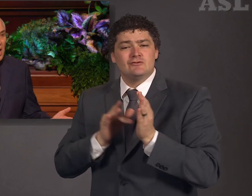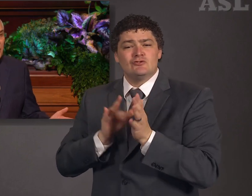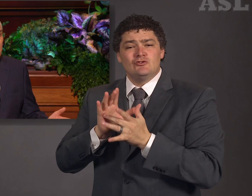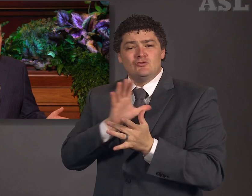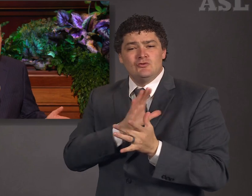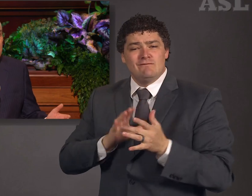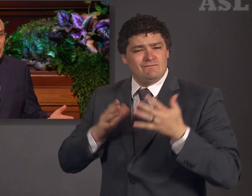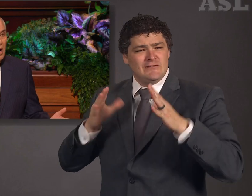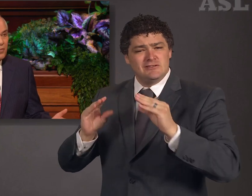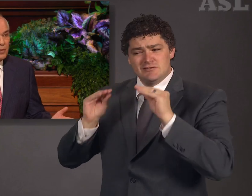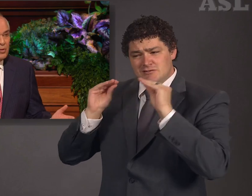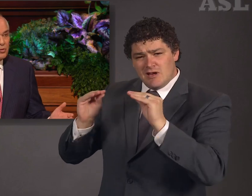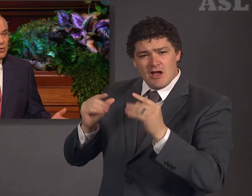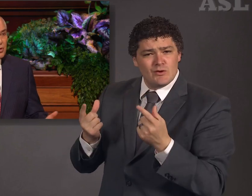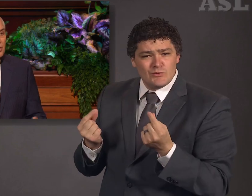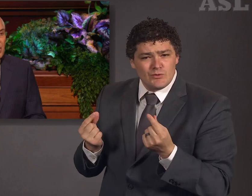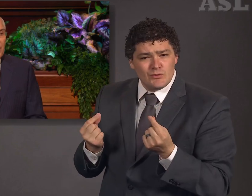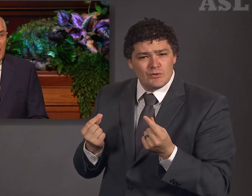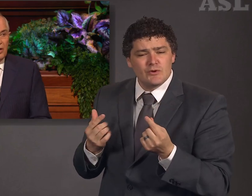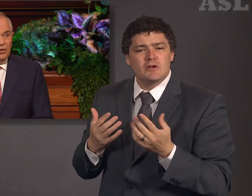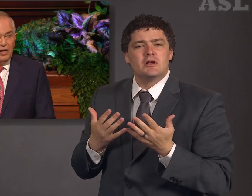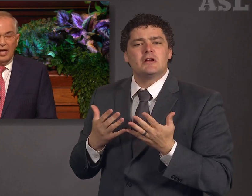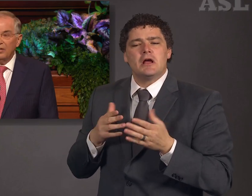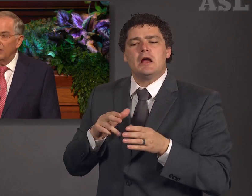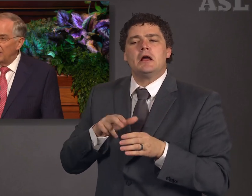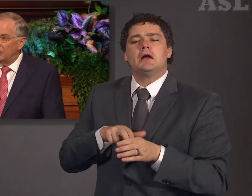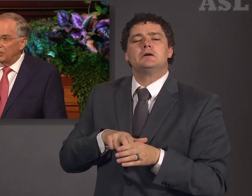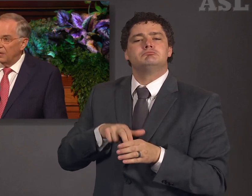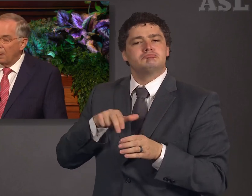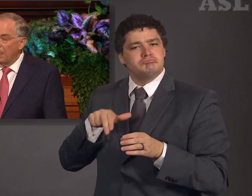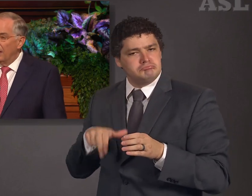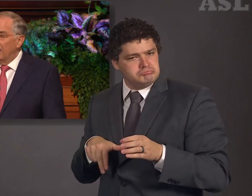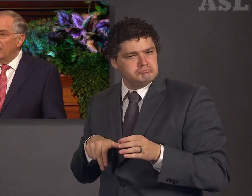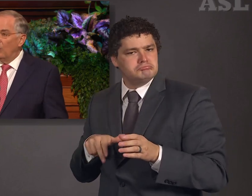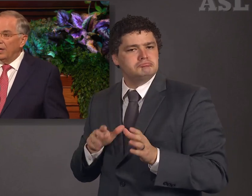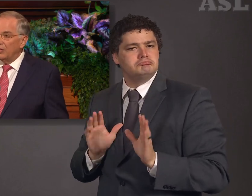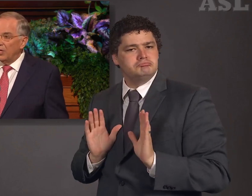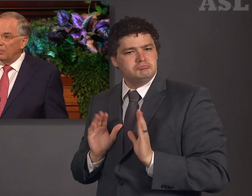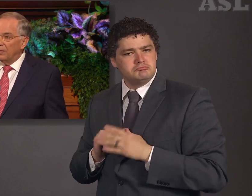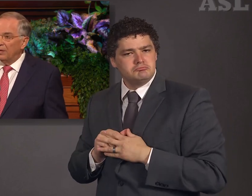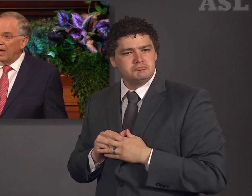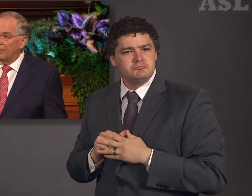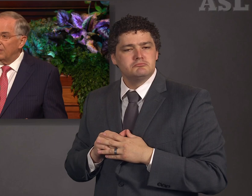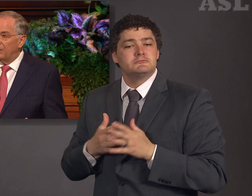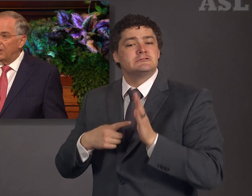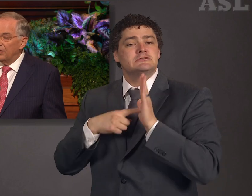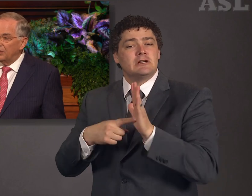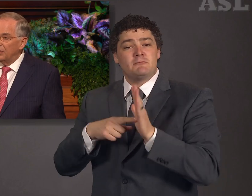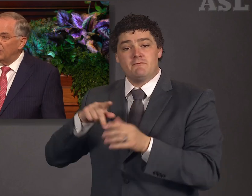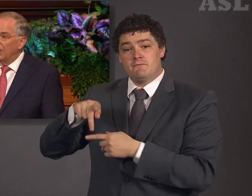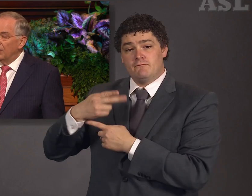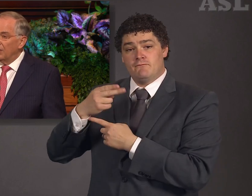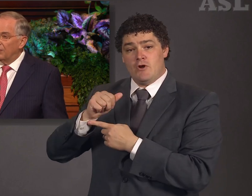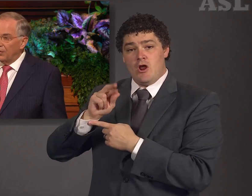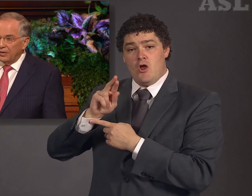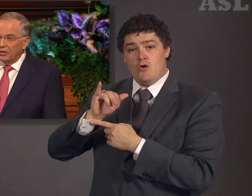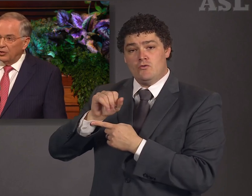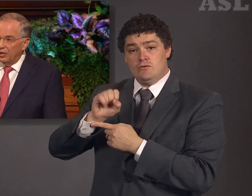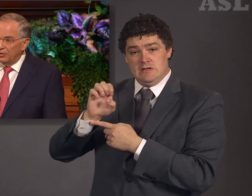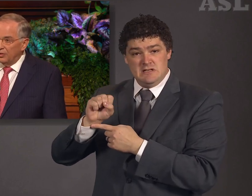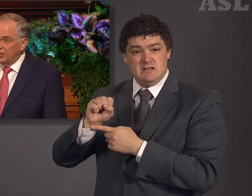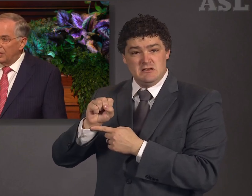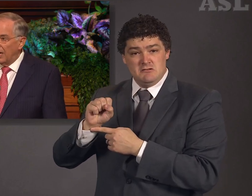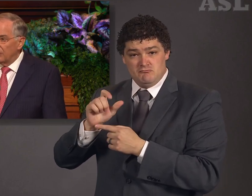Jesus taught us to withdraw from the circle of anger and contention. In one example, after the Pharisees